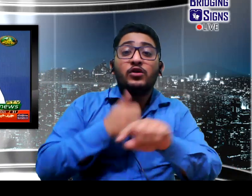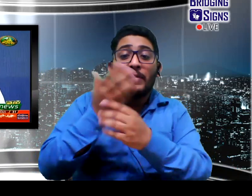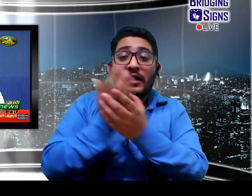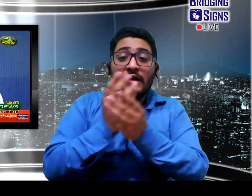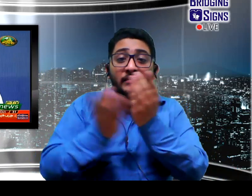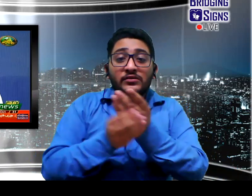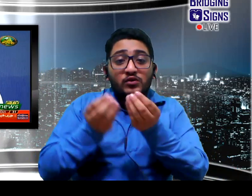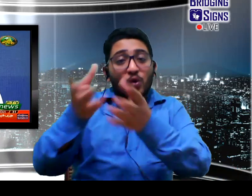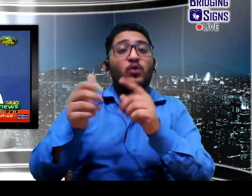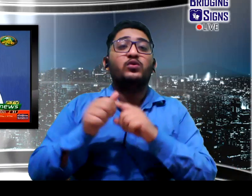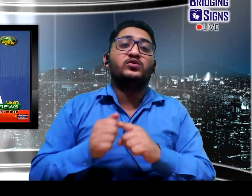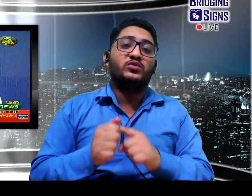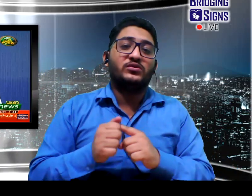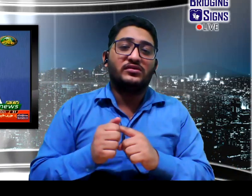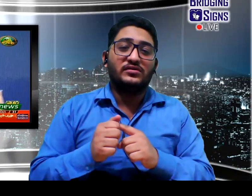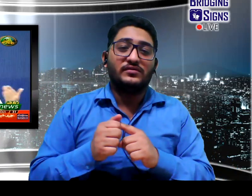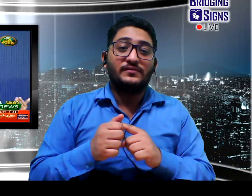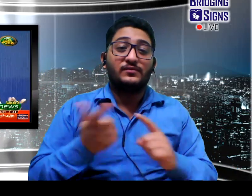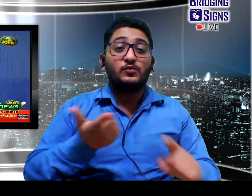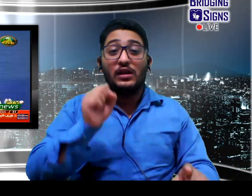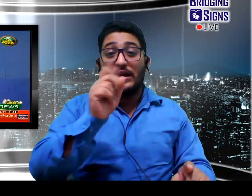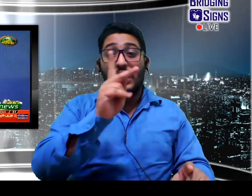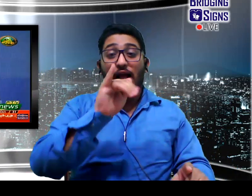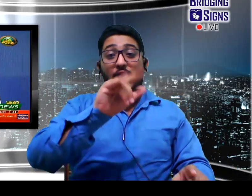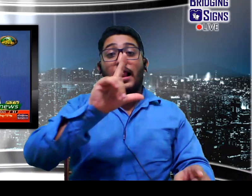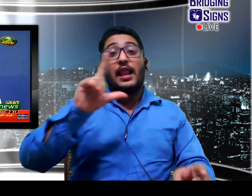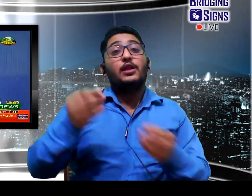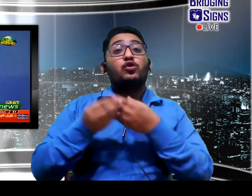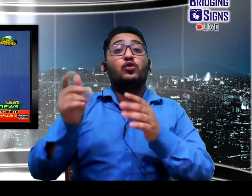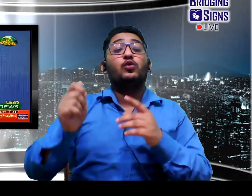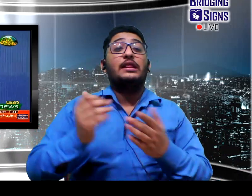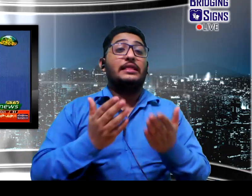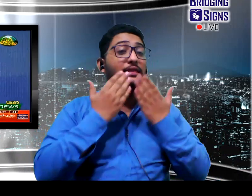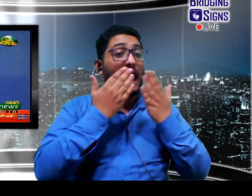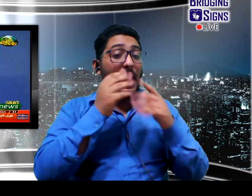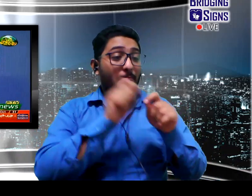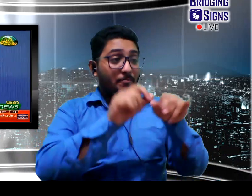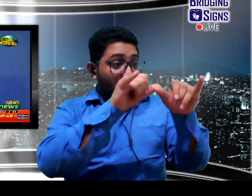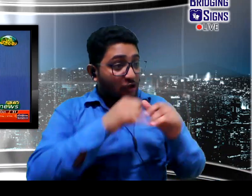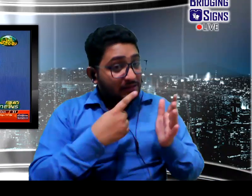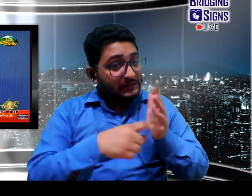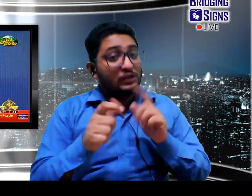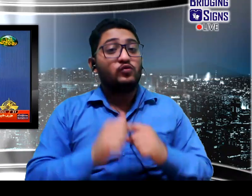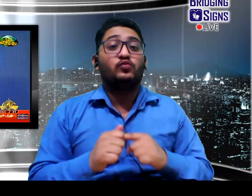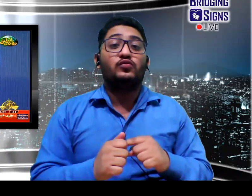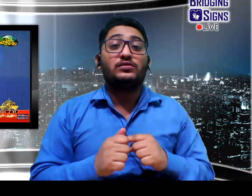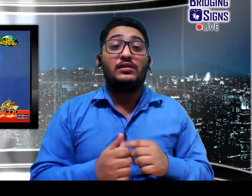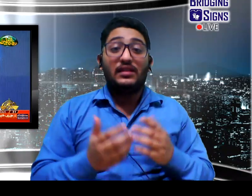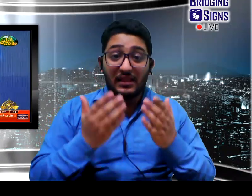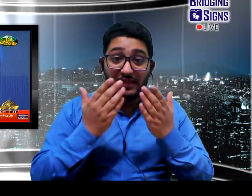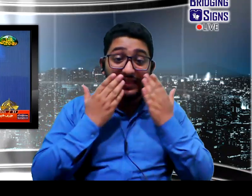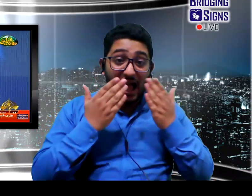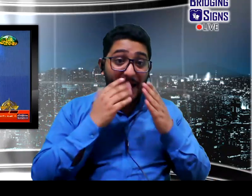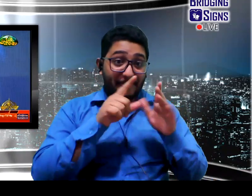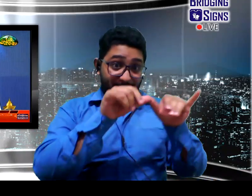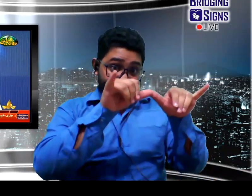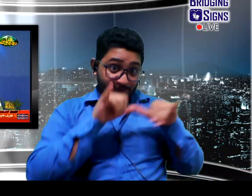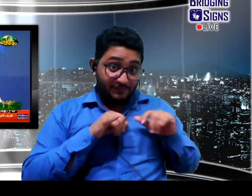skills. We have to revamp the education system. The education system must